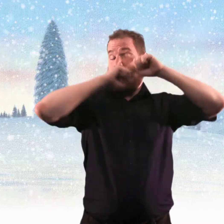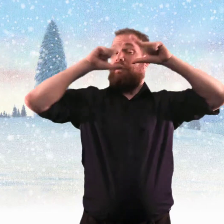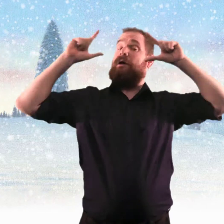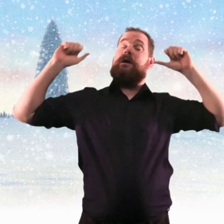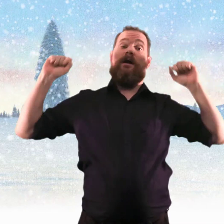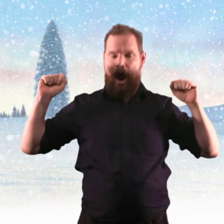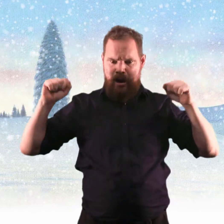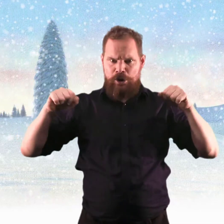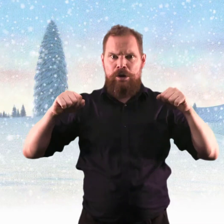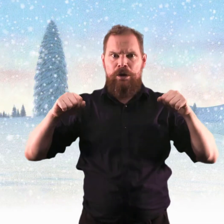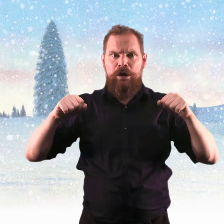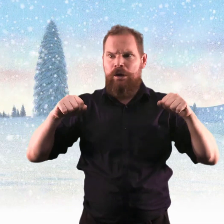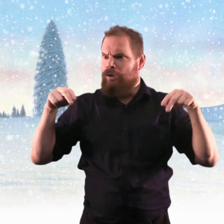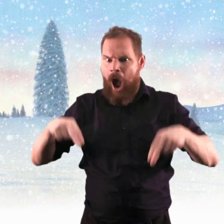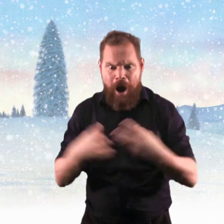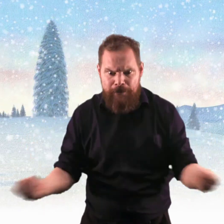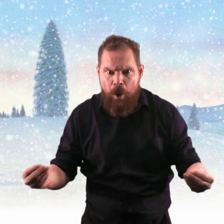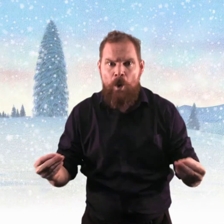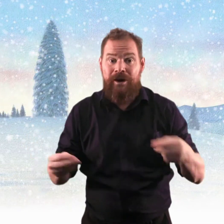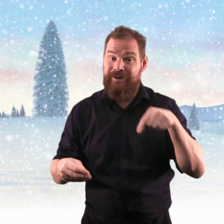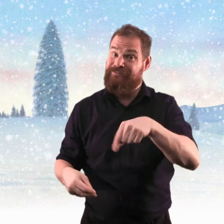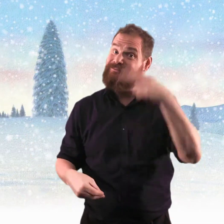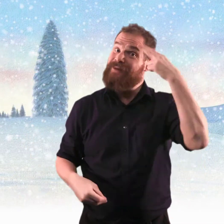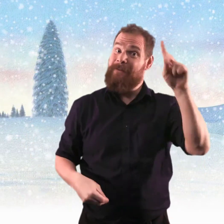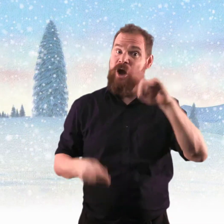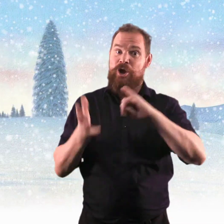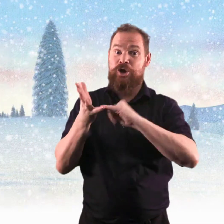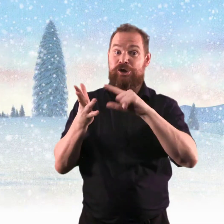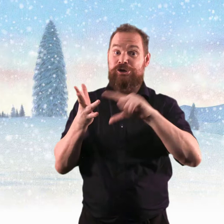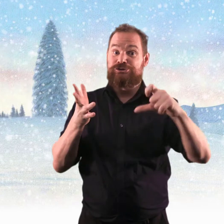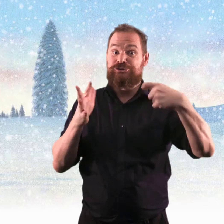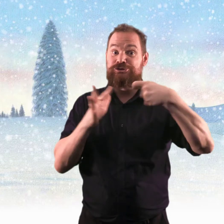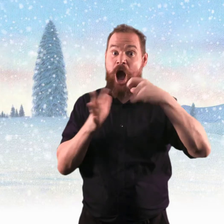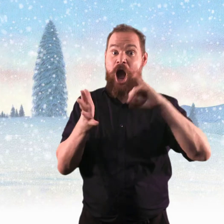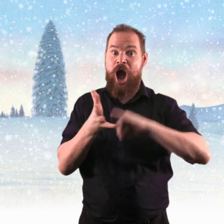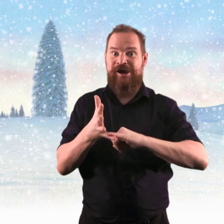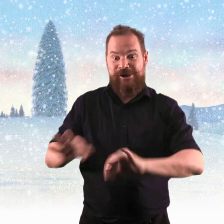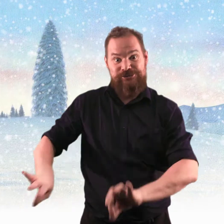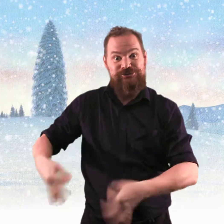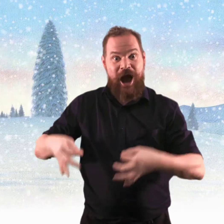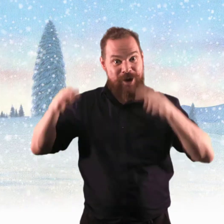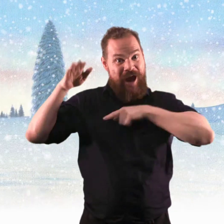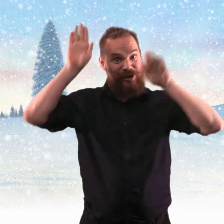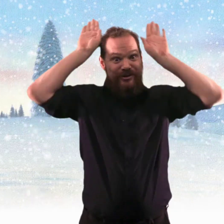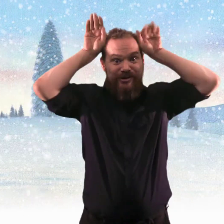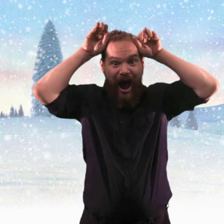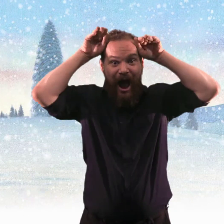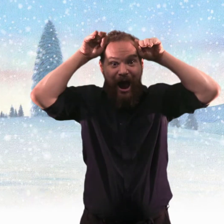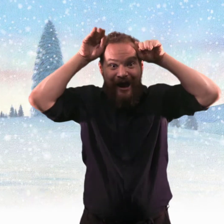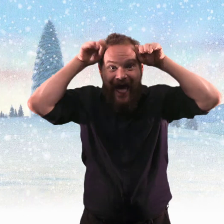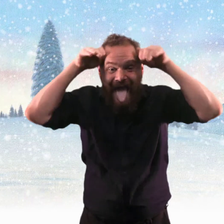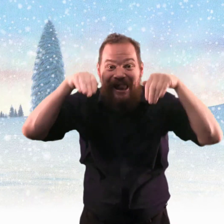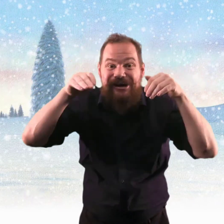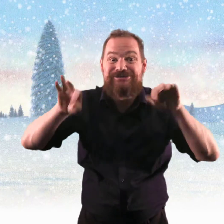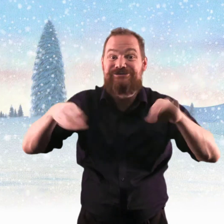the dog, Socks, for that was what he had named him, was gone. Where's Socks? Socks, where are you? Where have